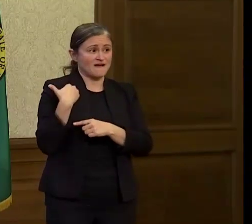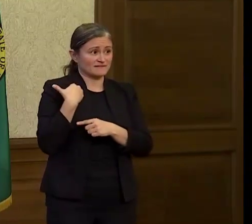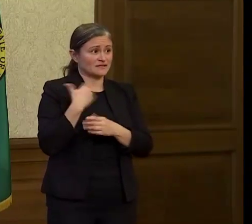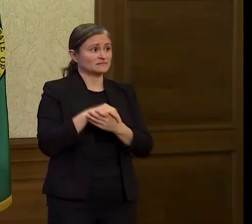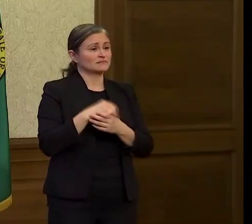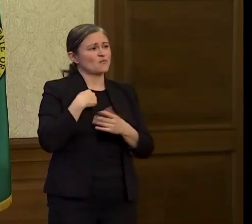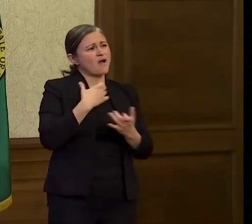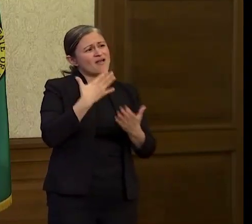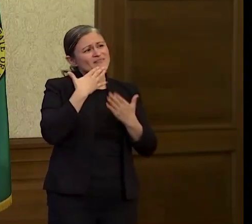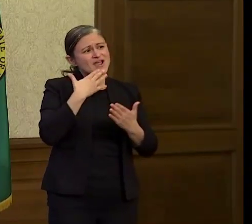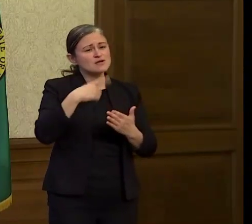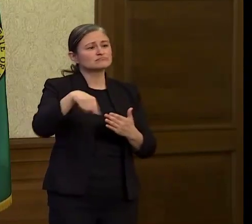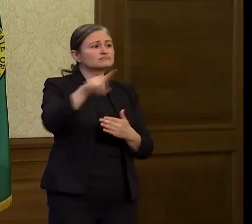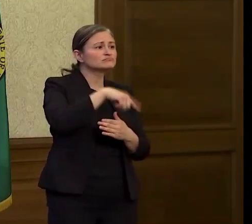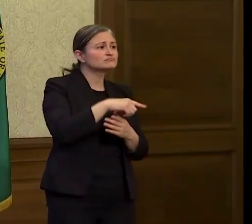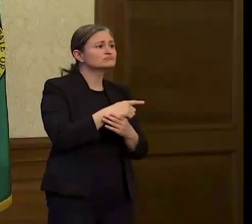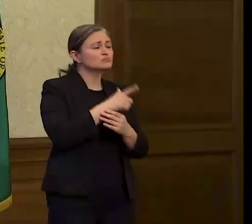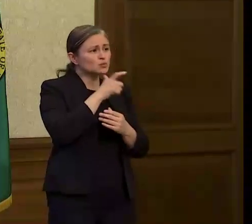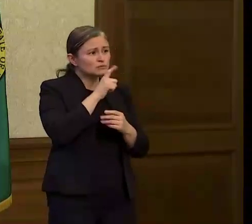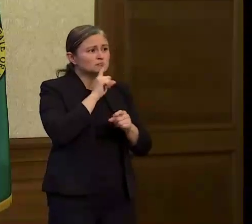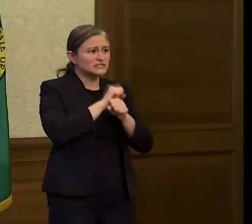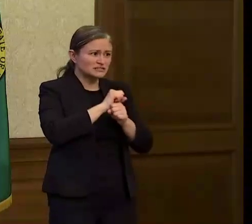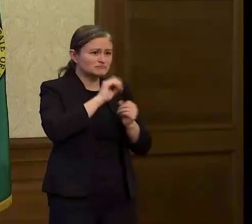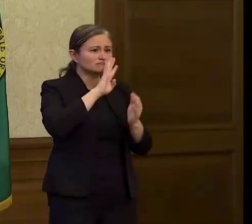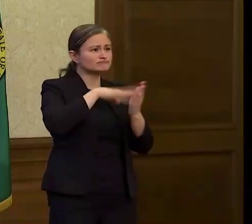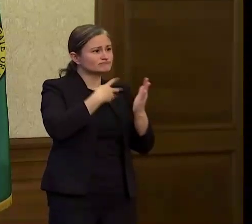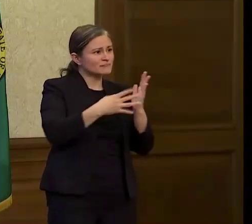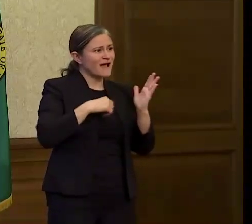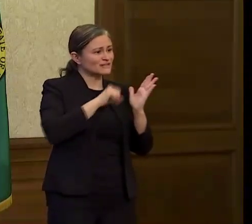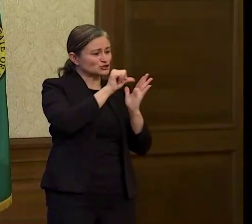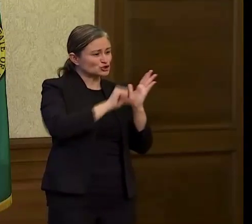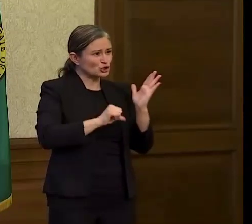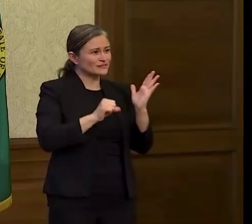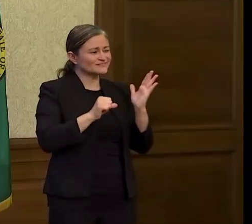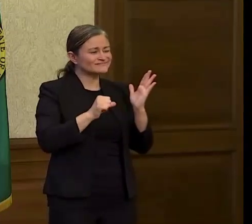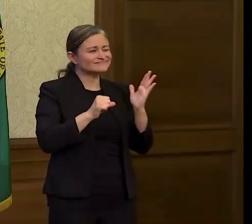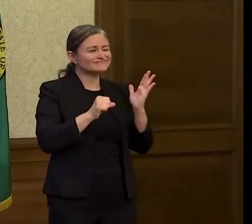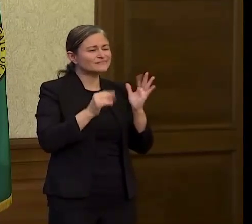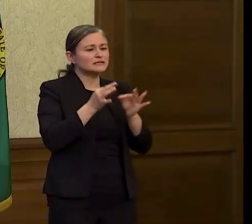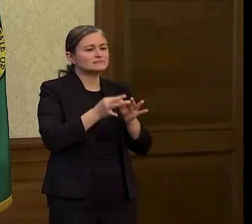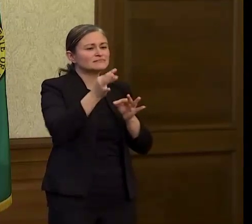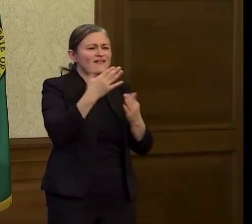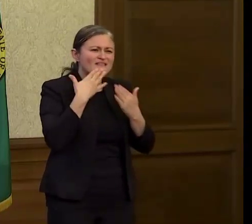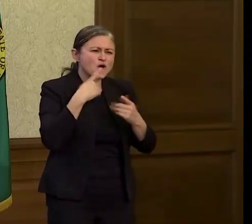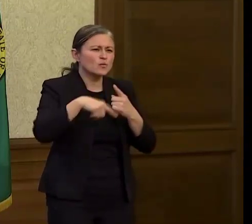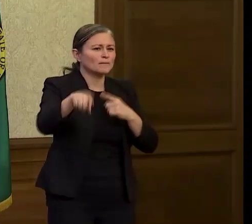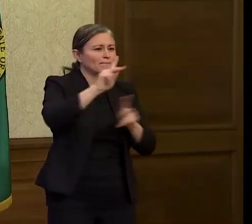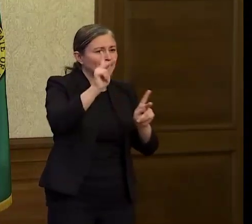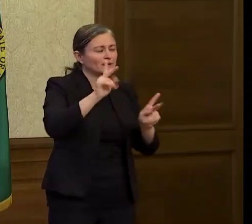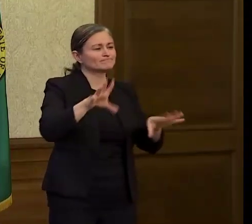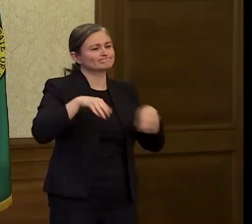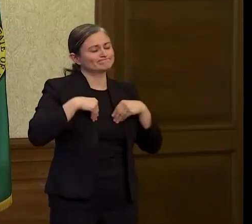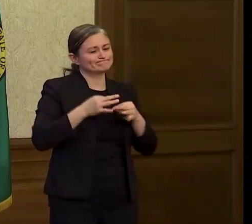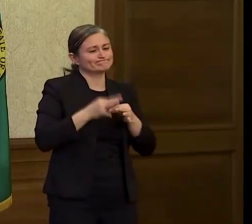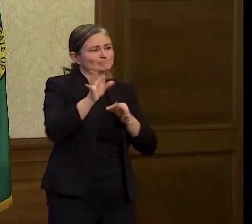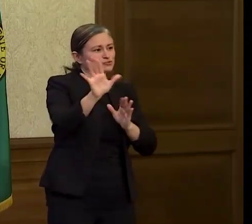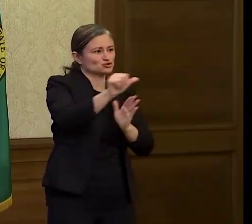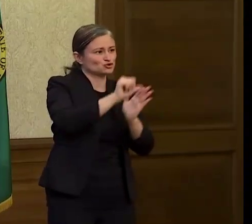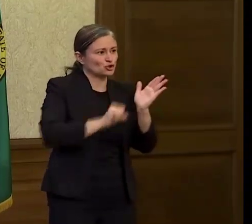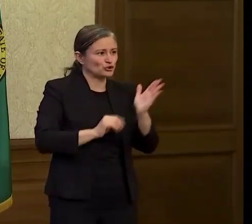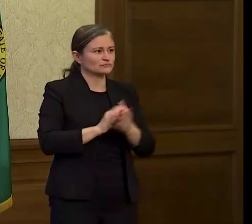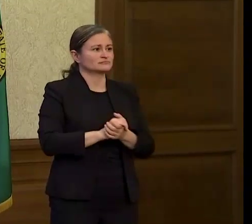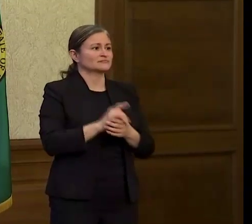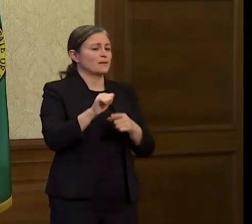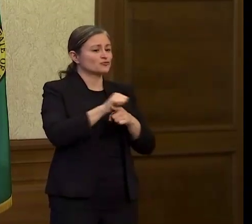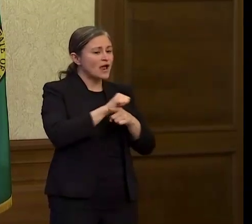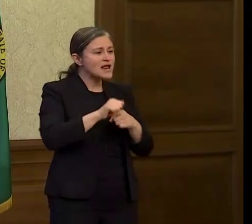surgery in order to allow us to preserve stockpile and beds and training for personnel. I know that's been an